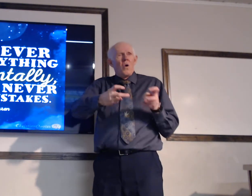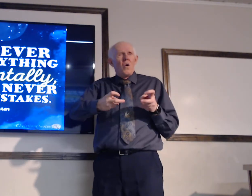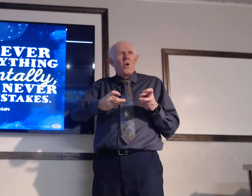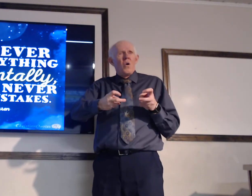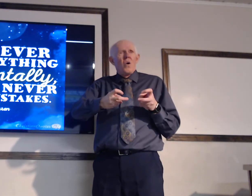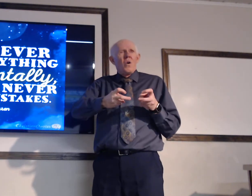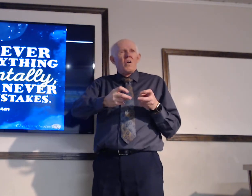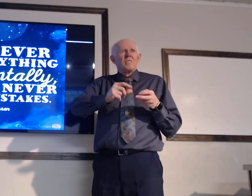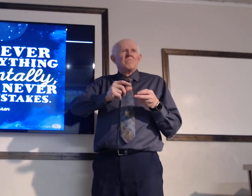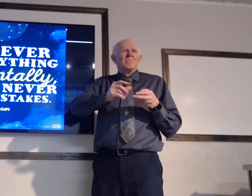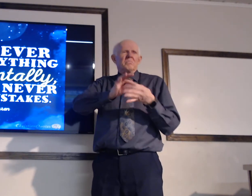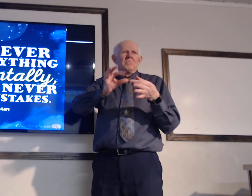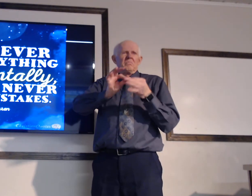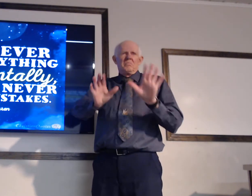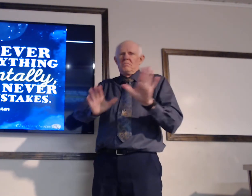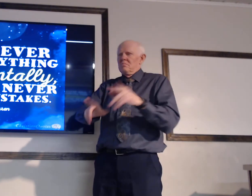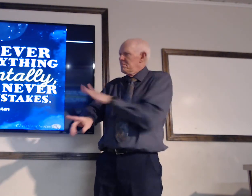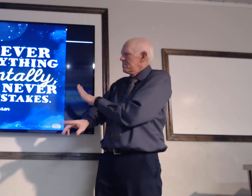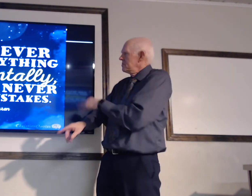This is taken a story.